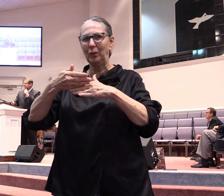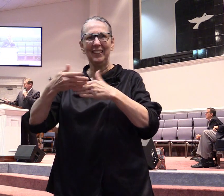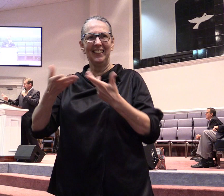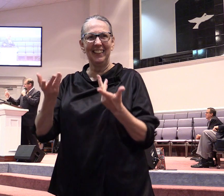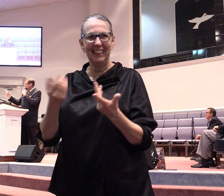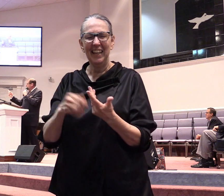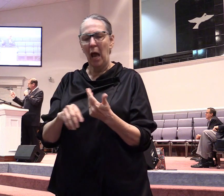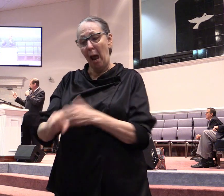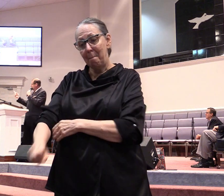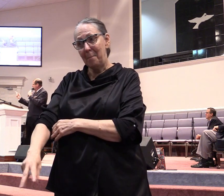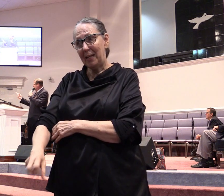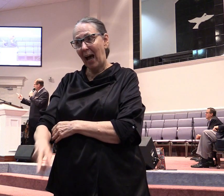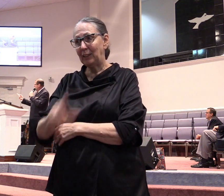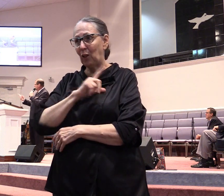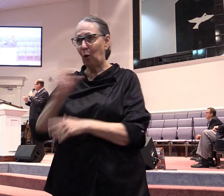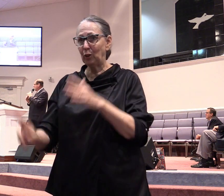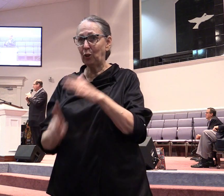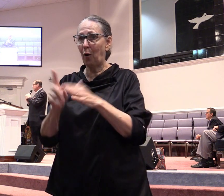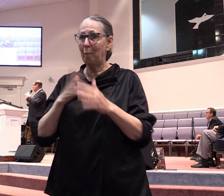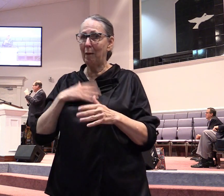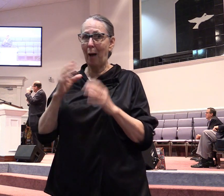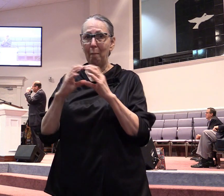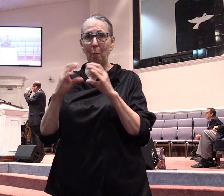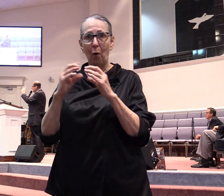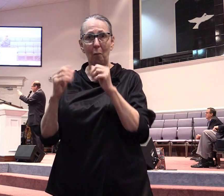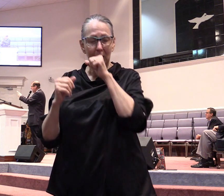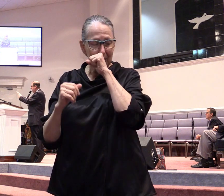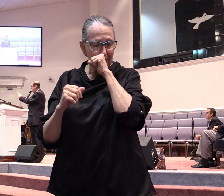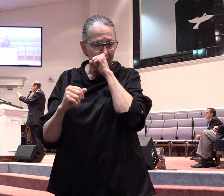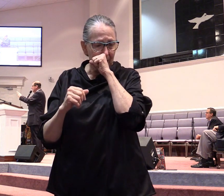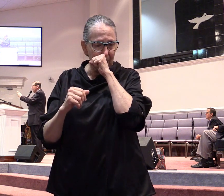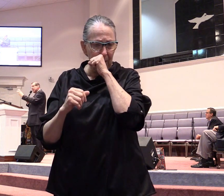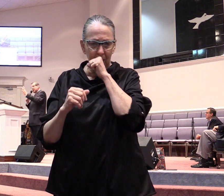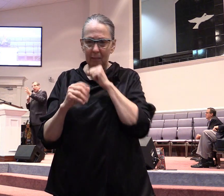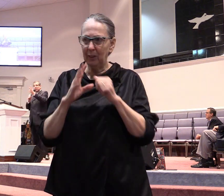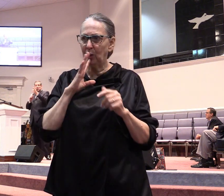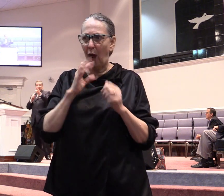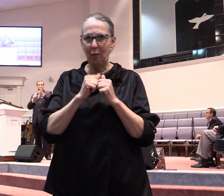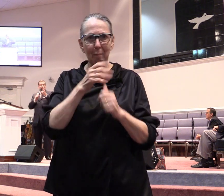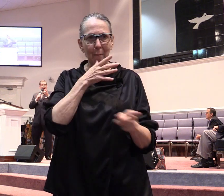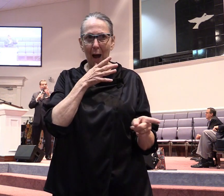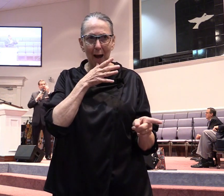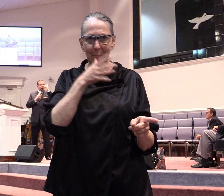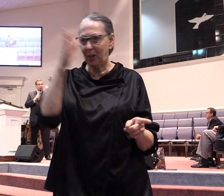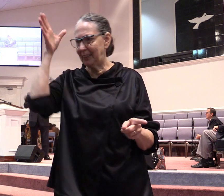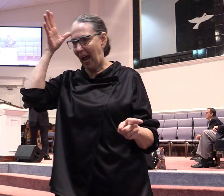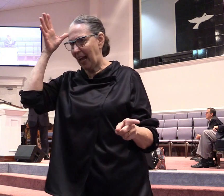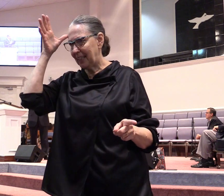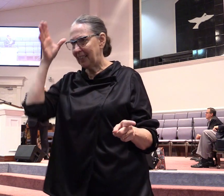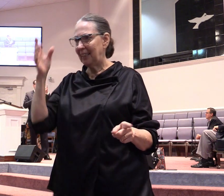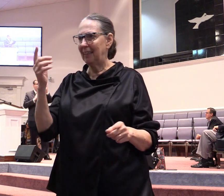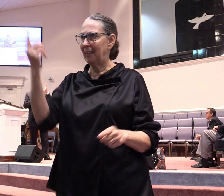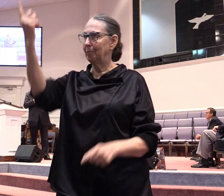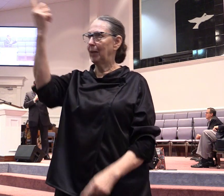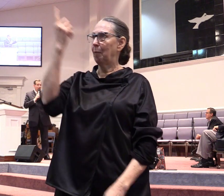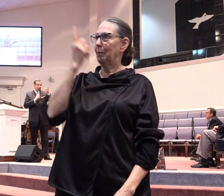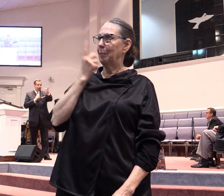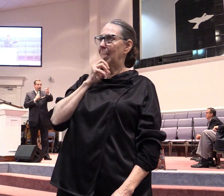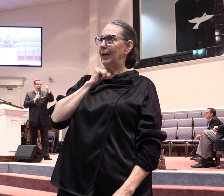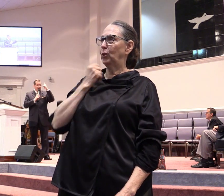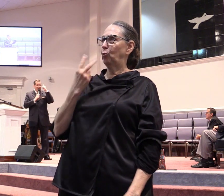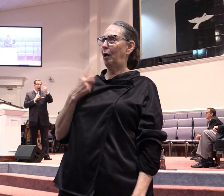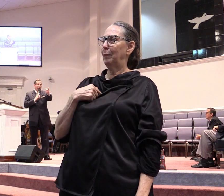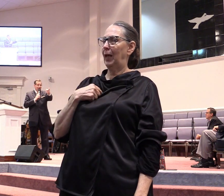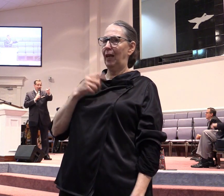about midnight, the Lord come into that house trailer. He didn't come to speak to Mama. He didn't come to talk to Daddy. He come to talk to a 12-year-old